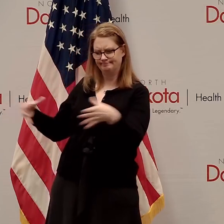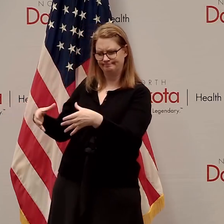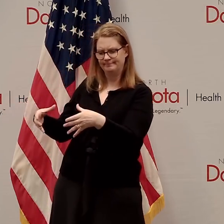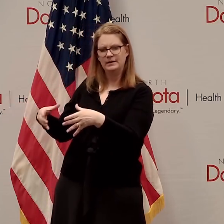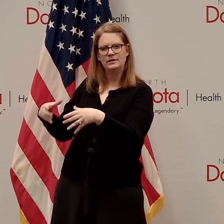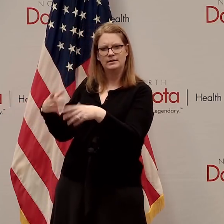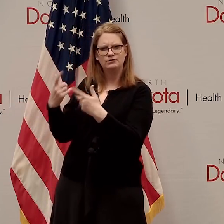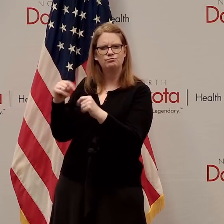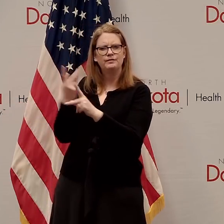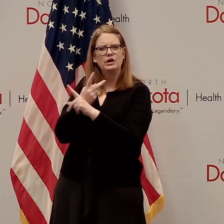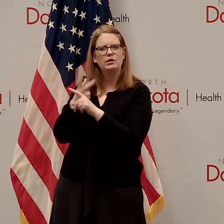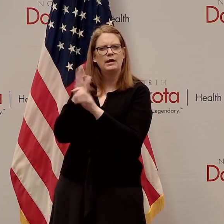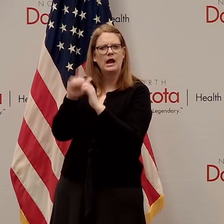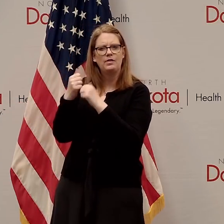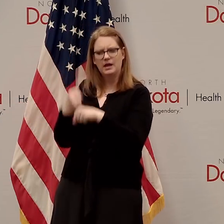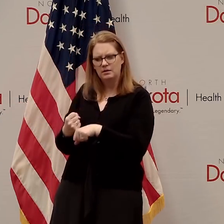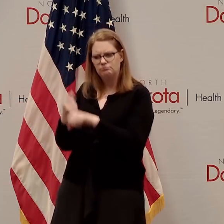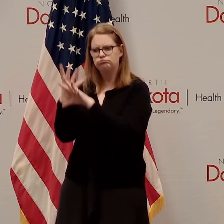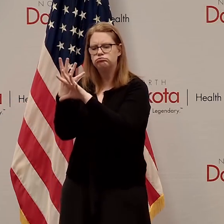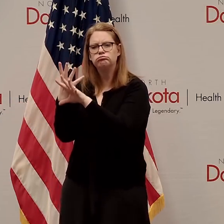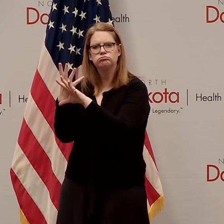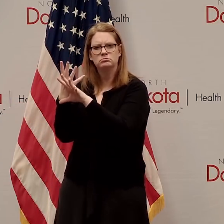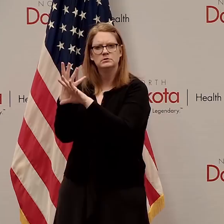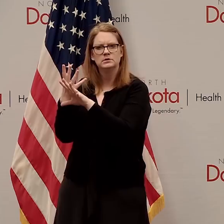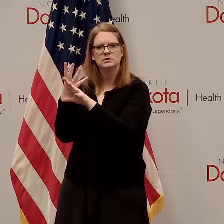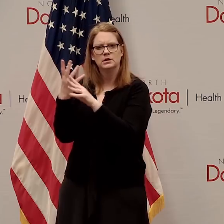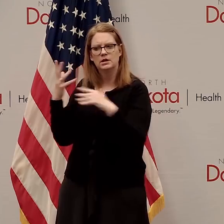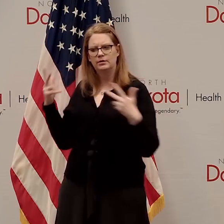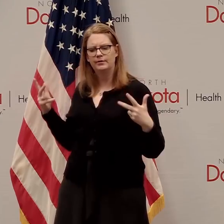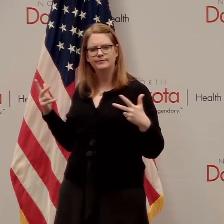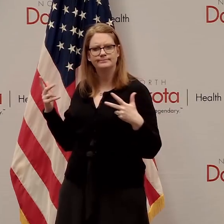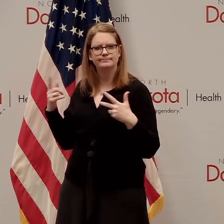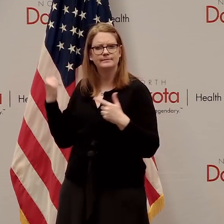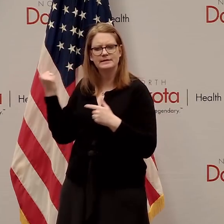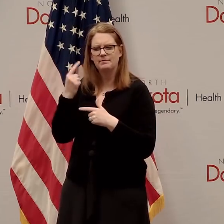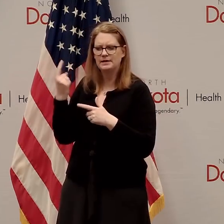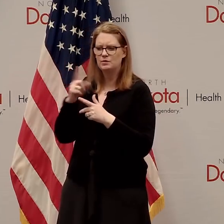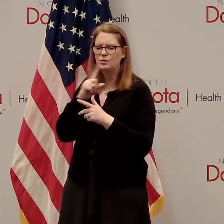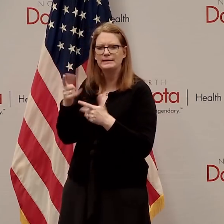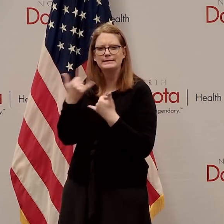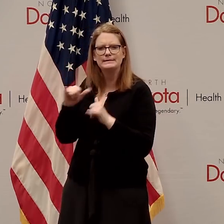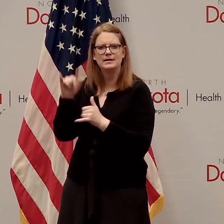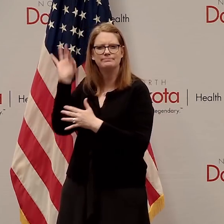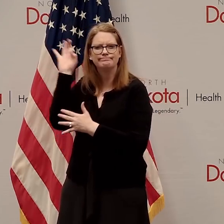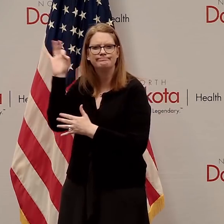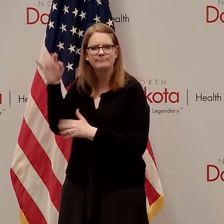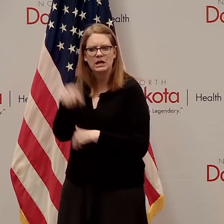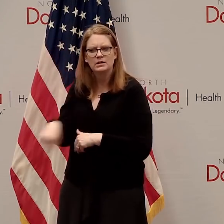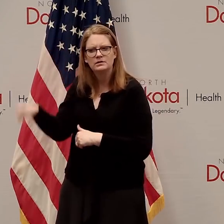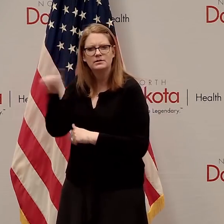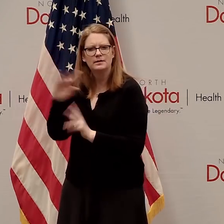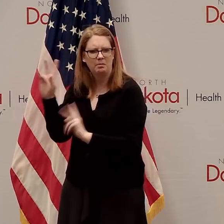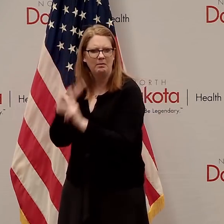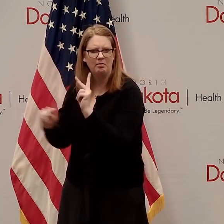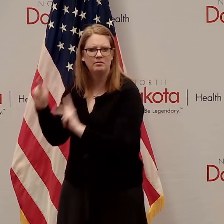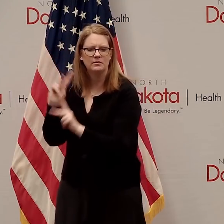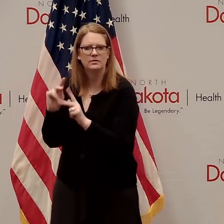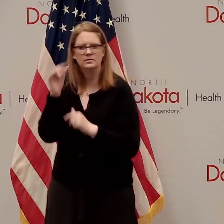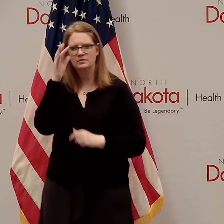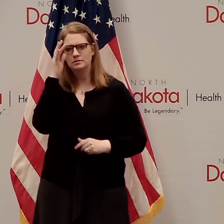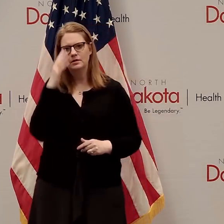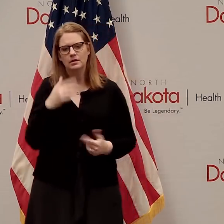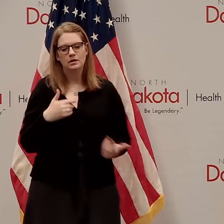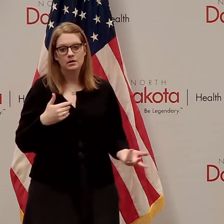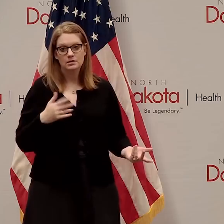and while protecting the health and the welfare of their congregations. So again, in North Dakota, the